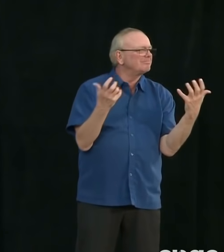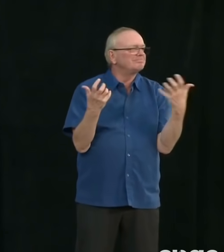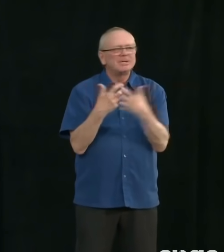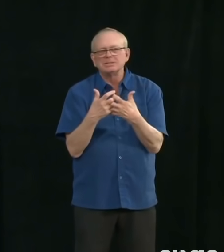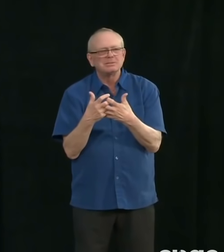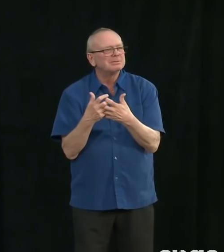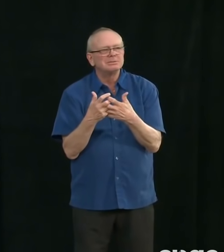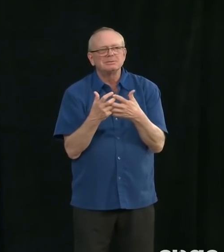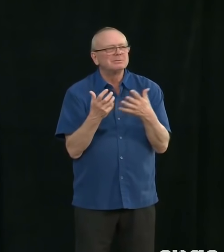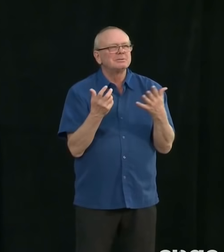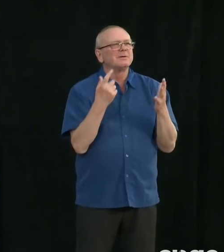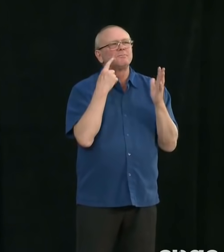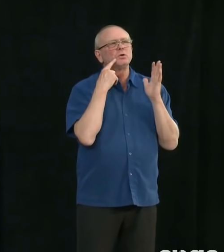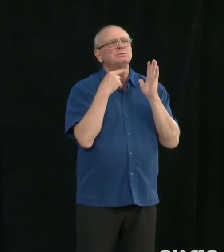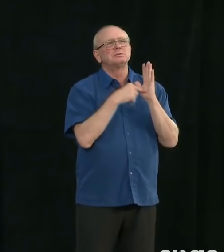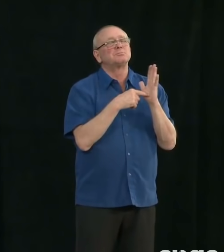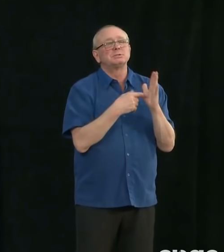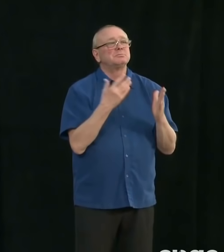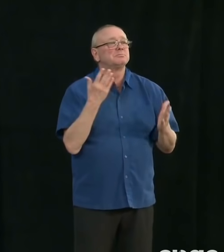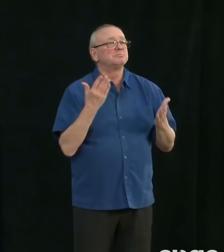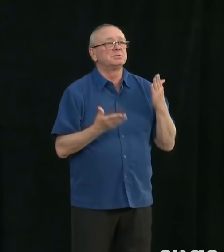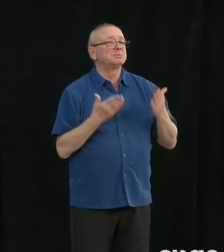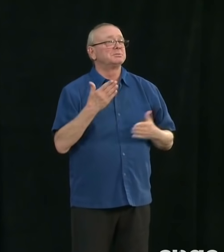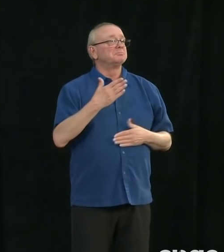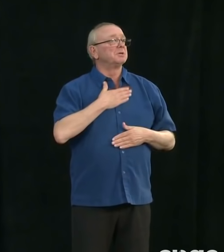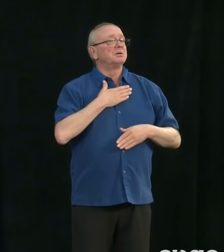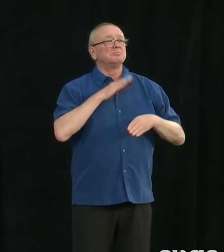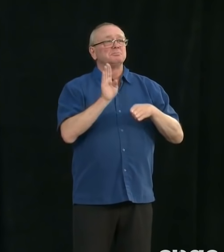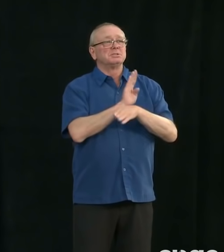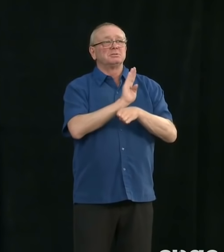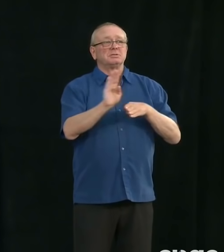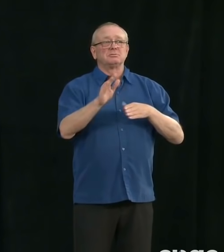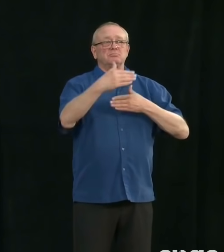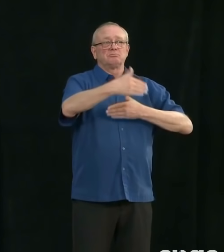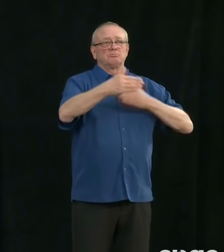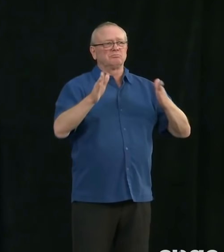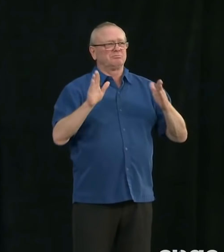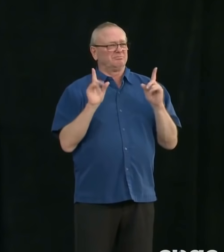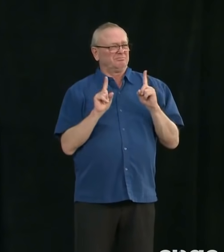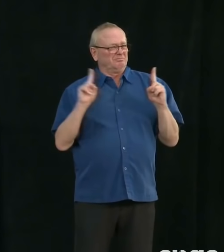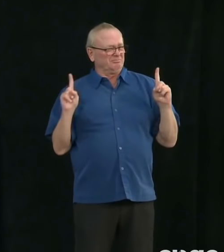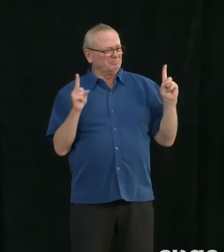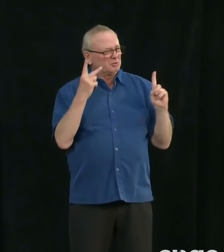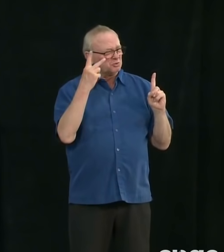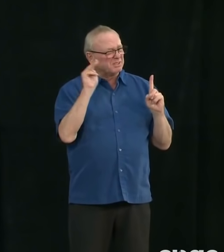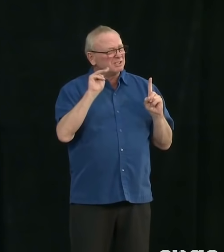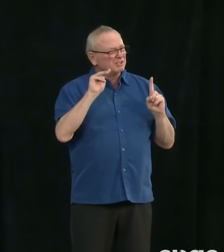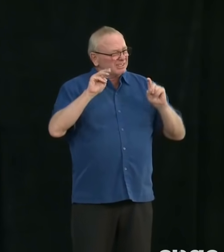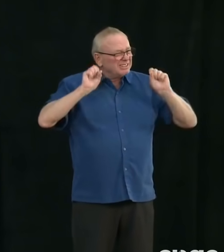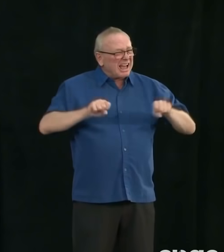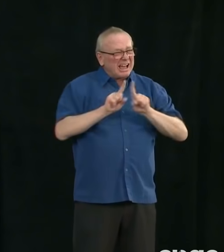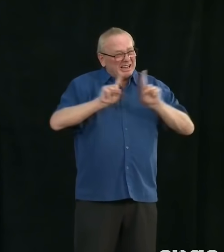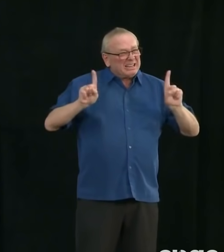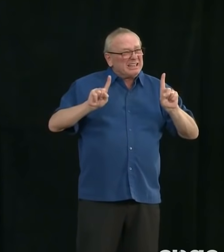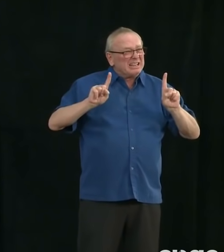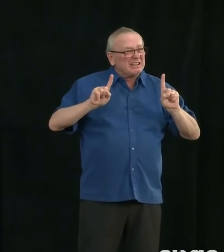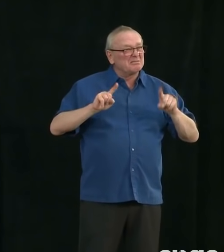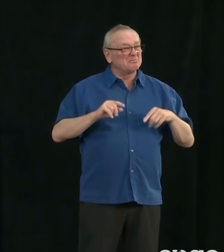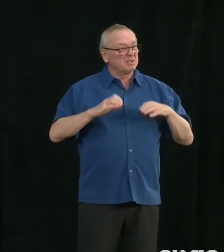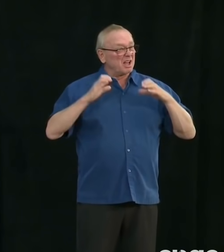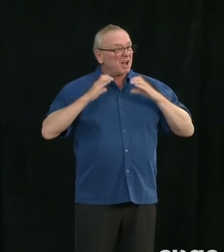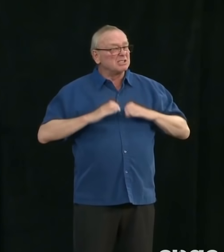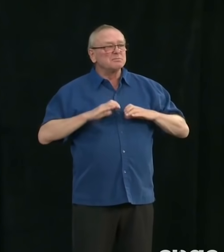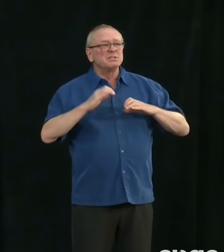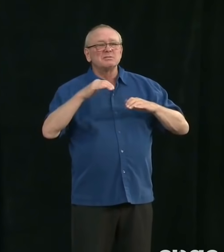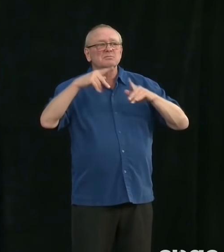of spacing? What are the things that need to be done to make sure that patrons who are going into that business can stay within 2 meters of each other? How are they going